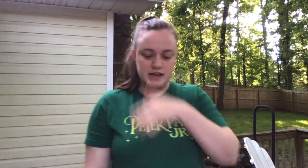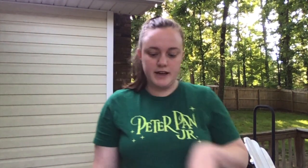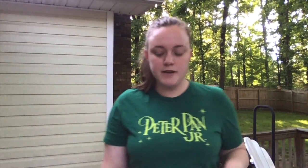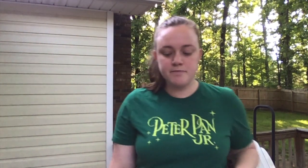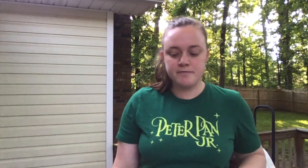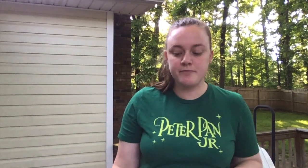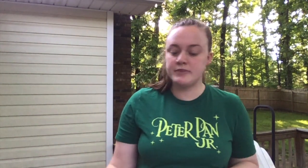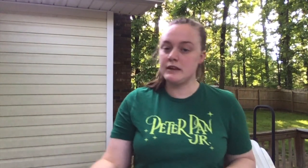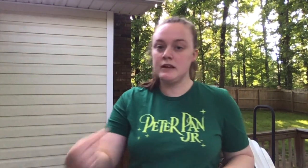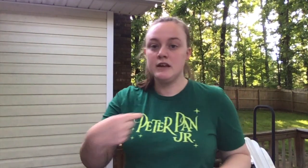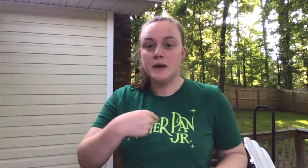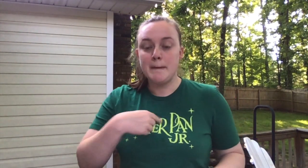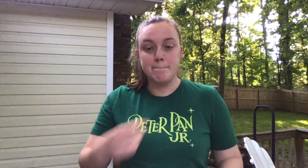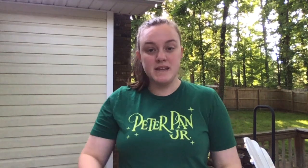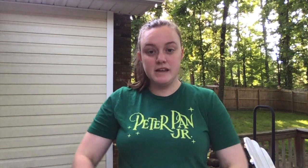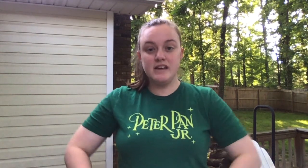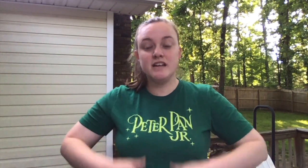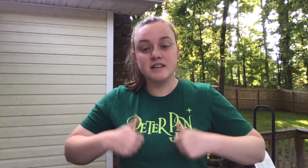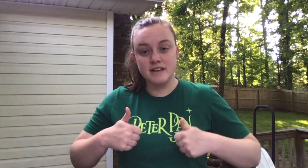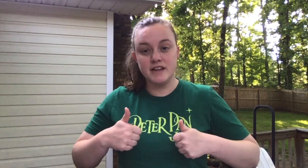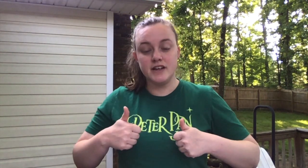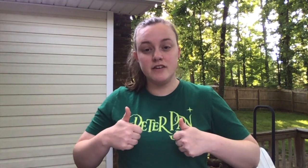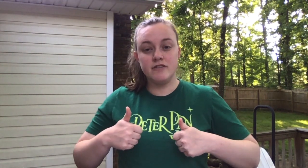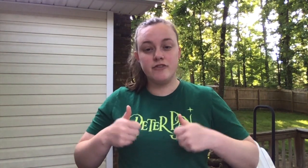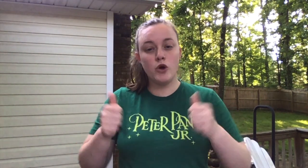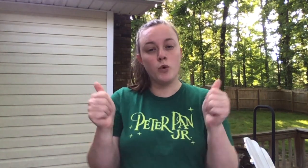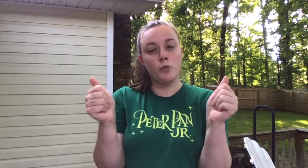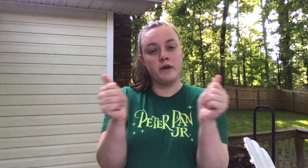say, me live with